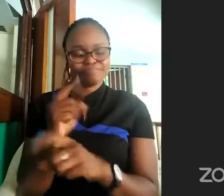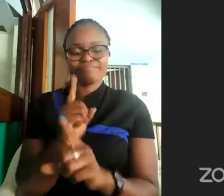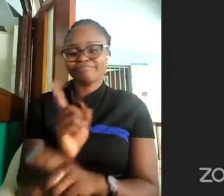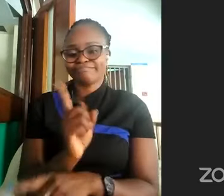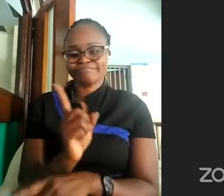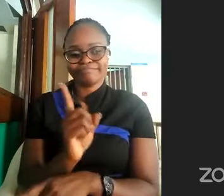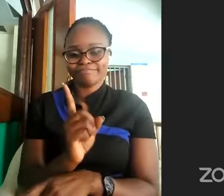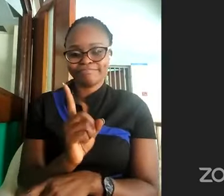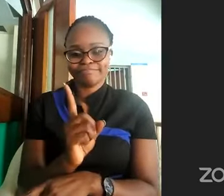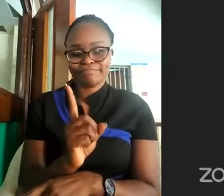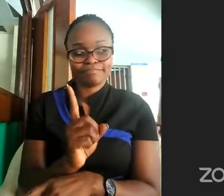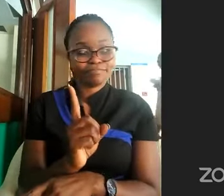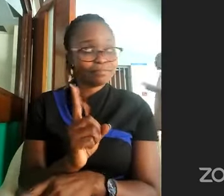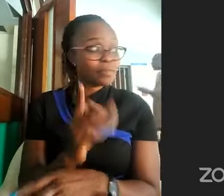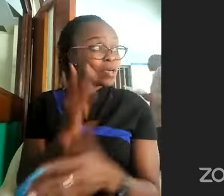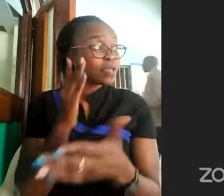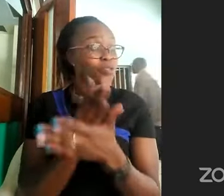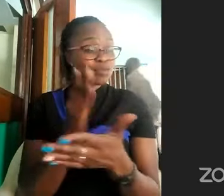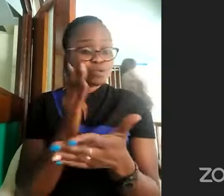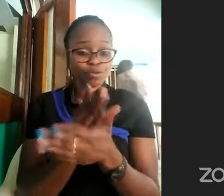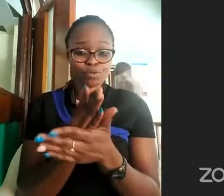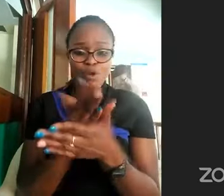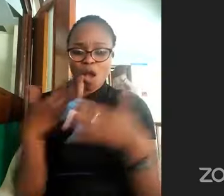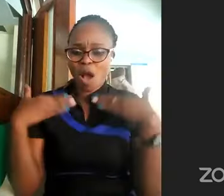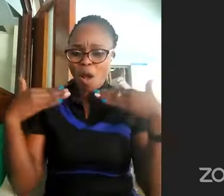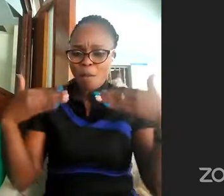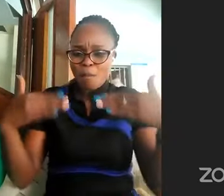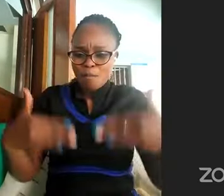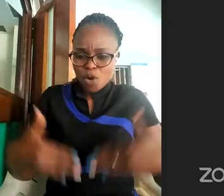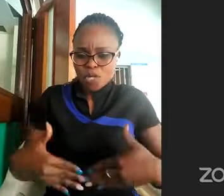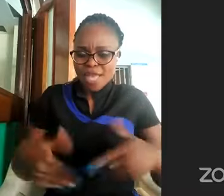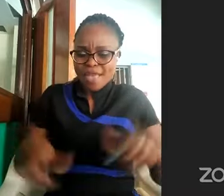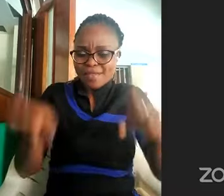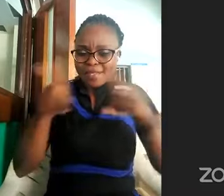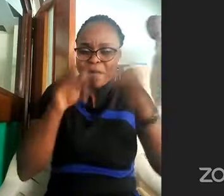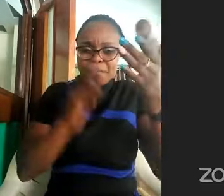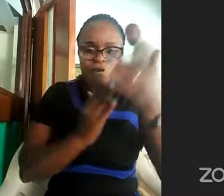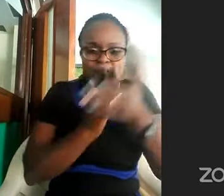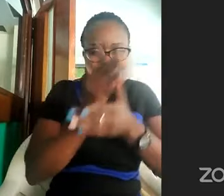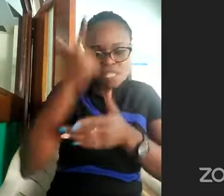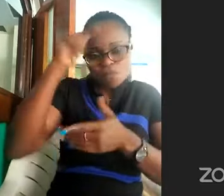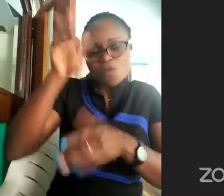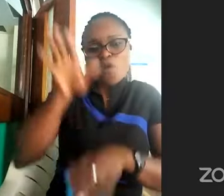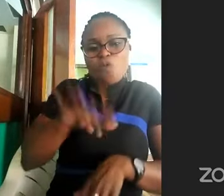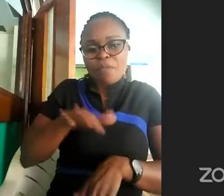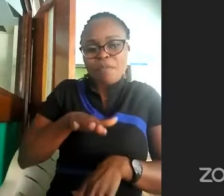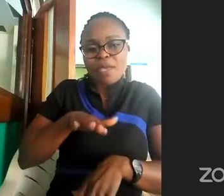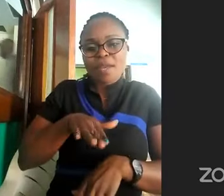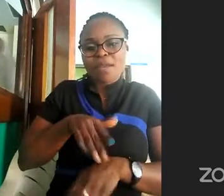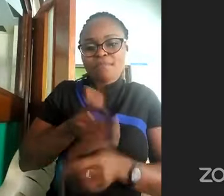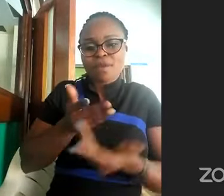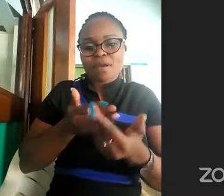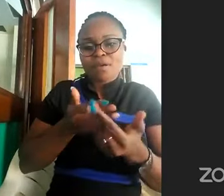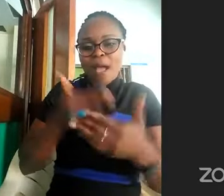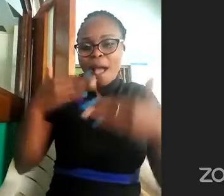according to body autonomy and the rights of women, your body, you display your body the way you